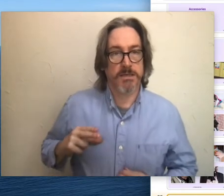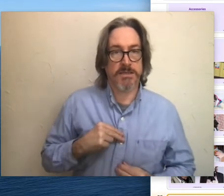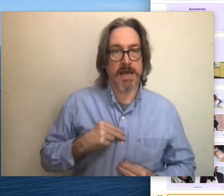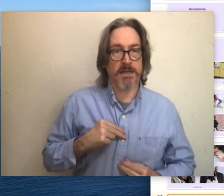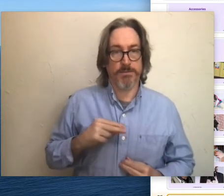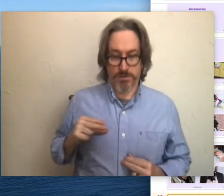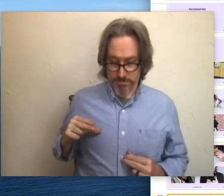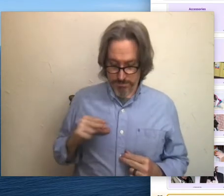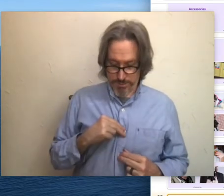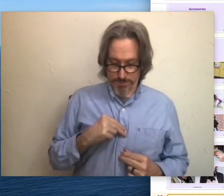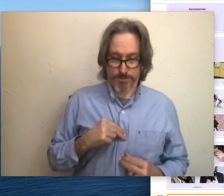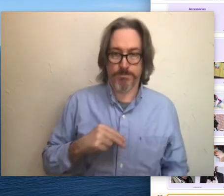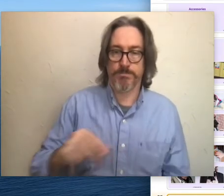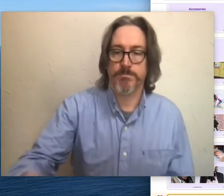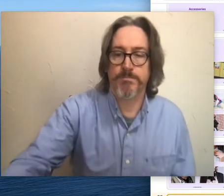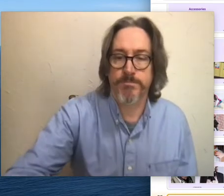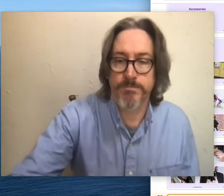tie clip,